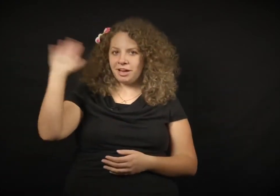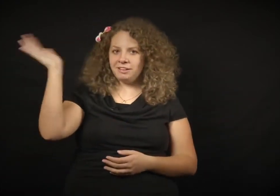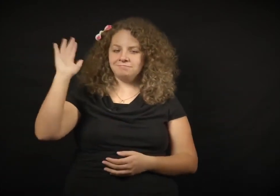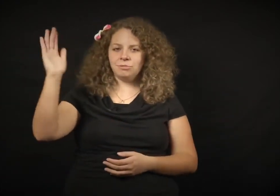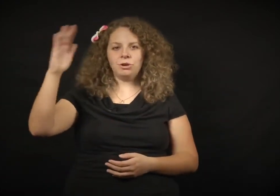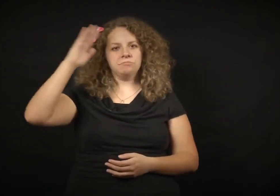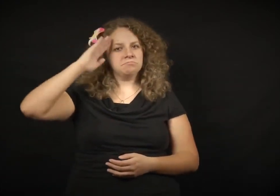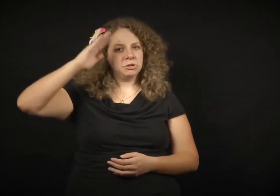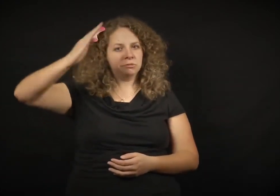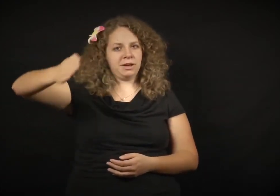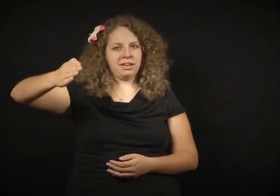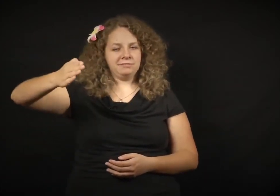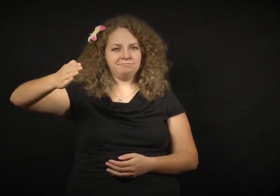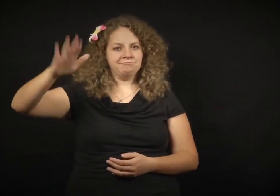Goodbye or goodbye.